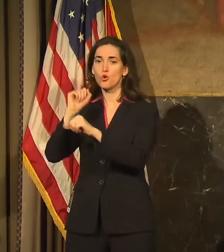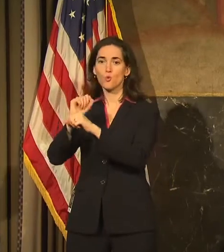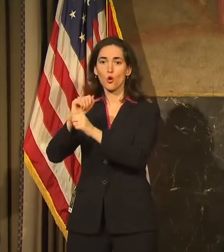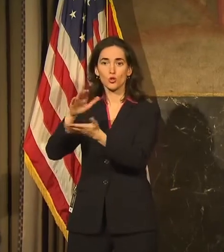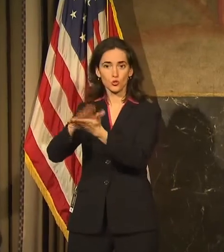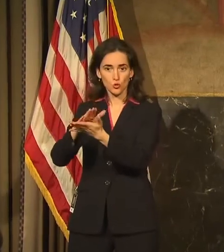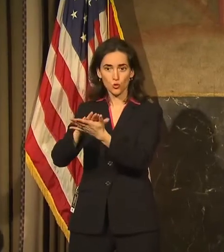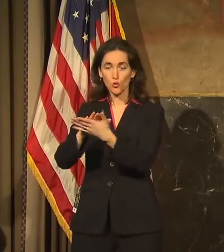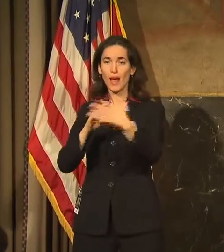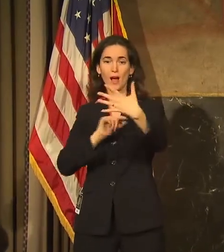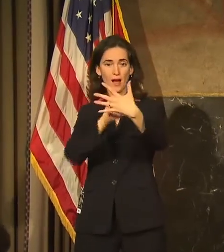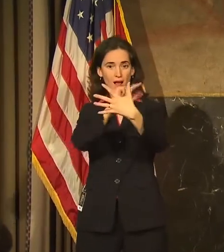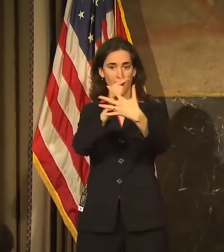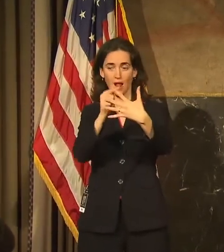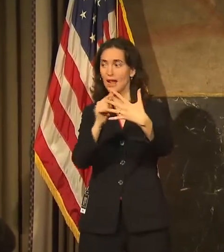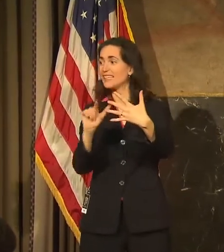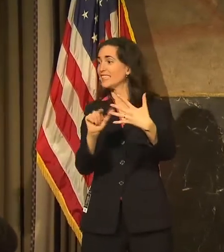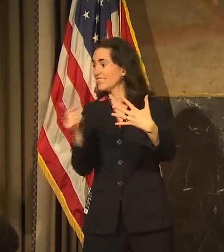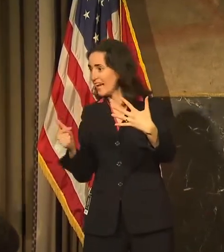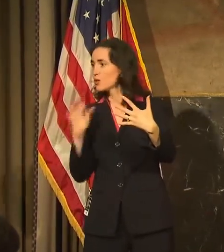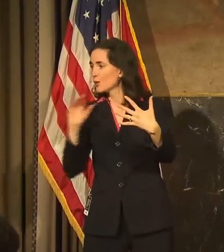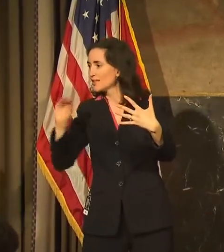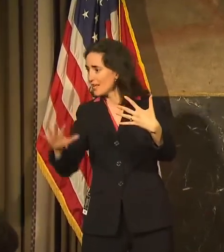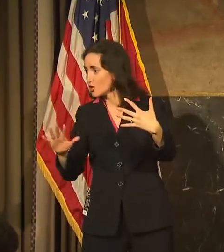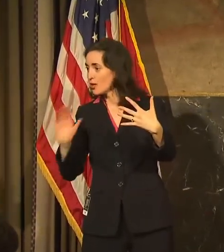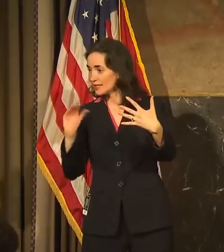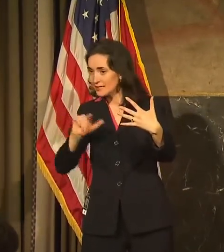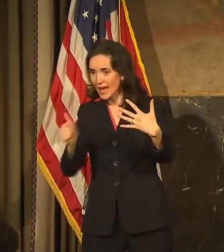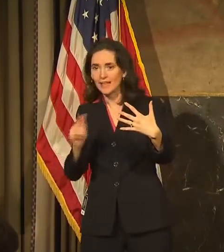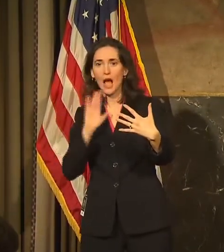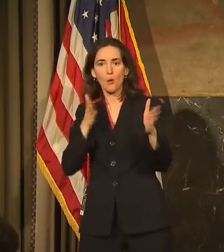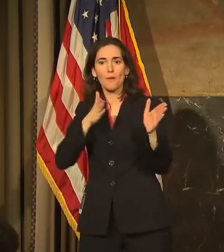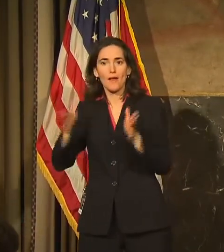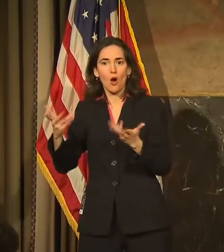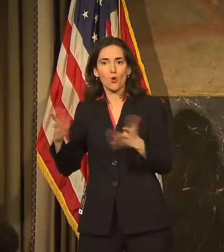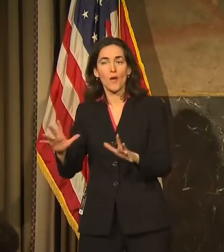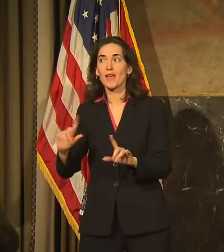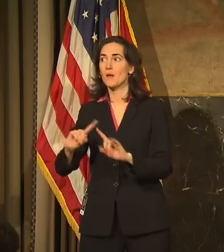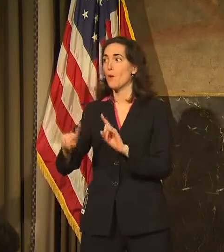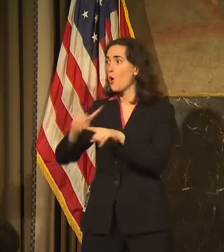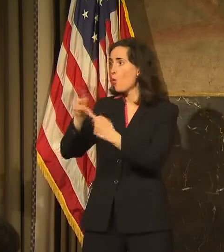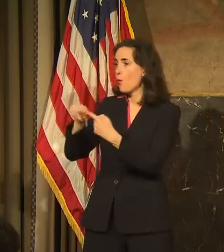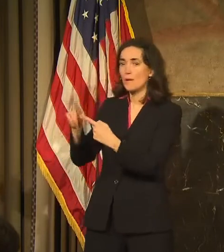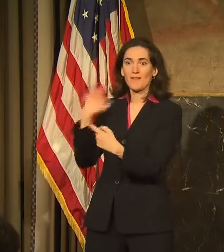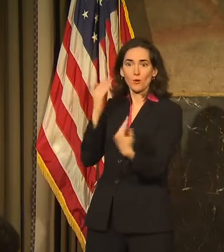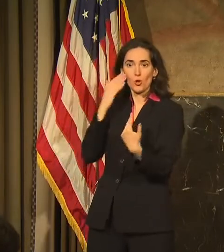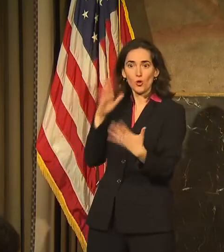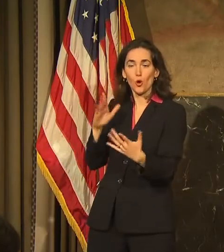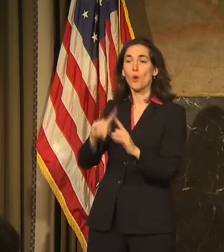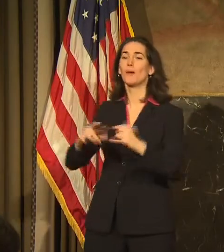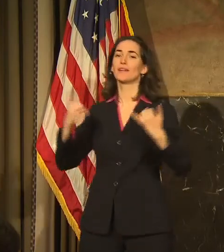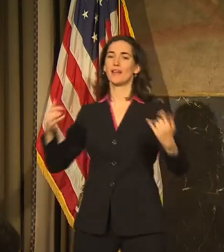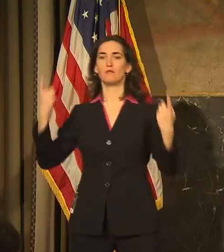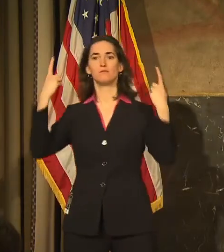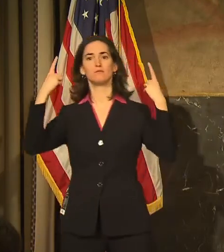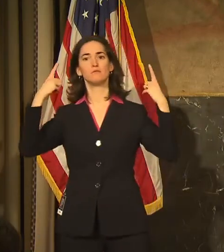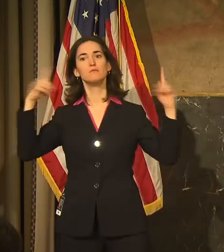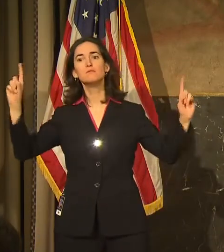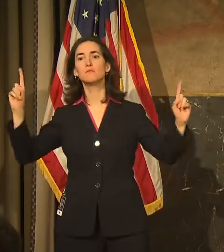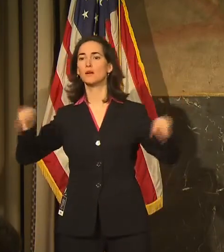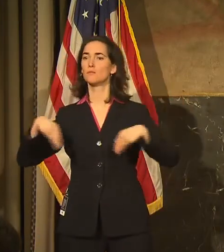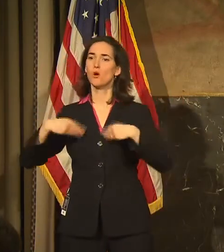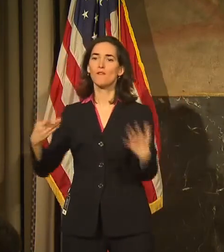next order priority. We just weren't sure when that was going to happen. But being able to get to them is really important for our